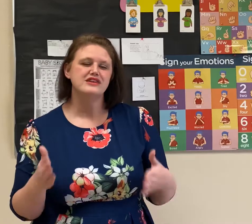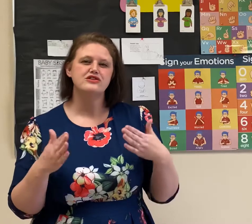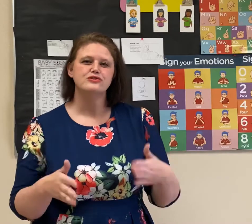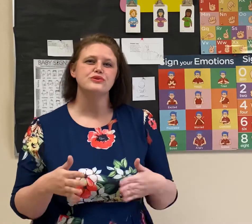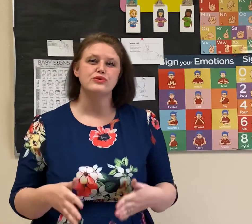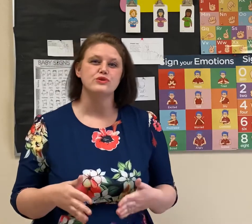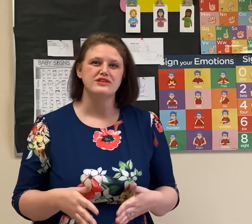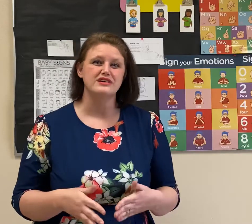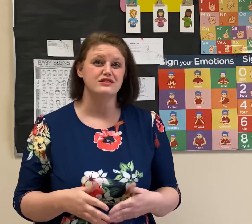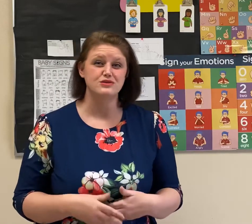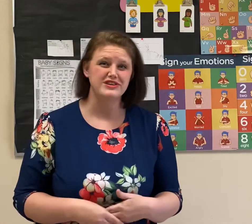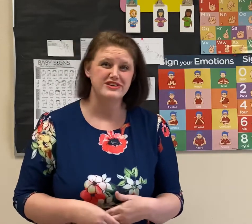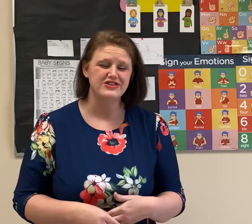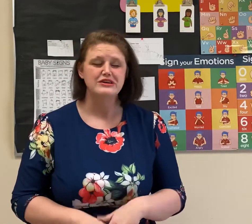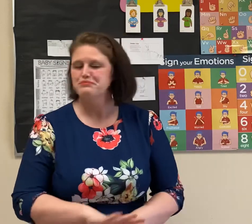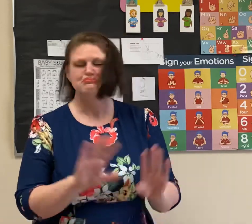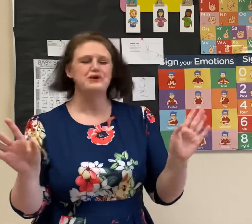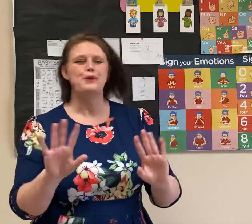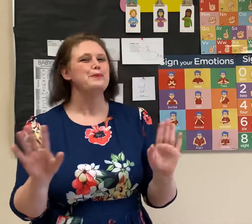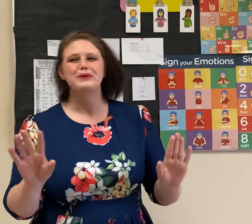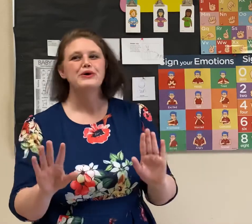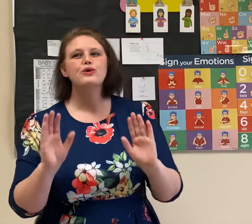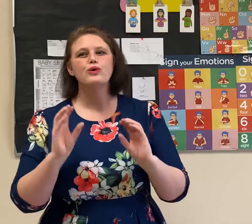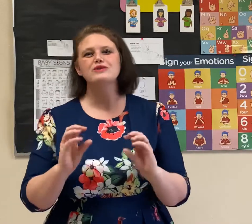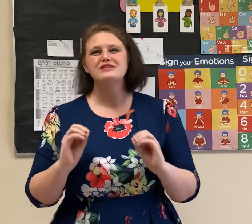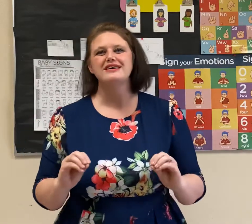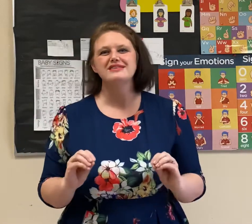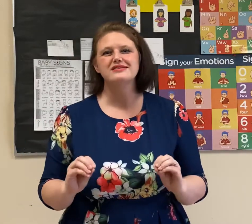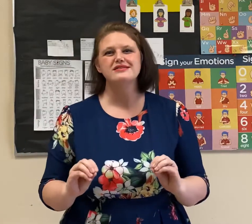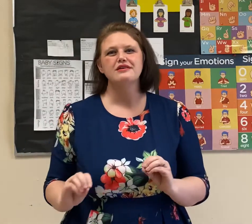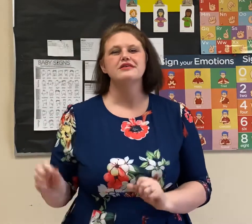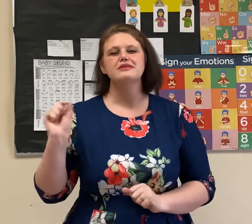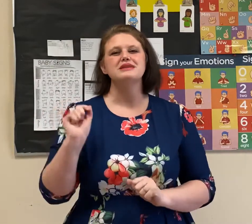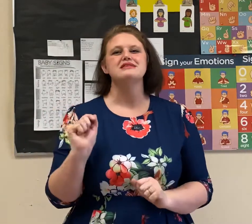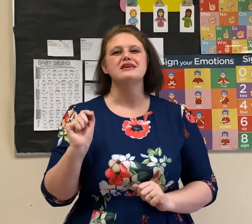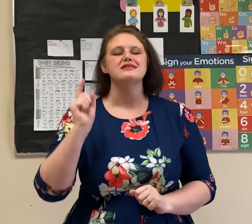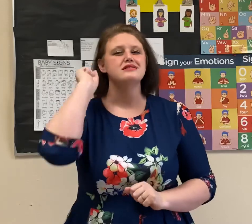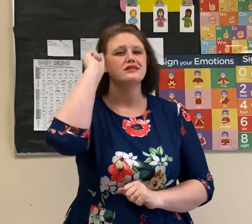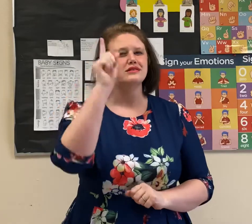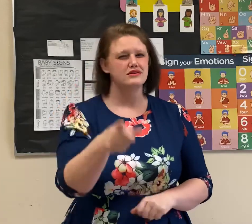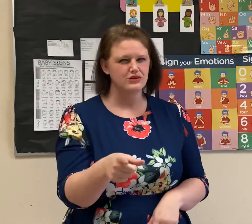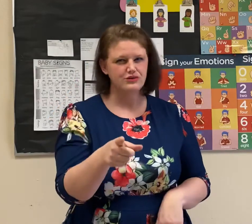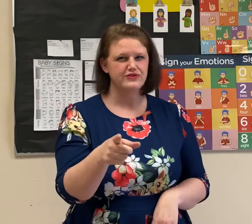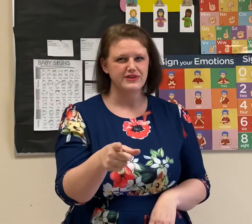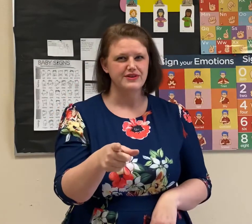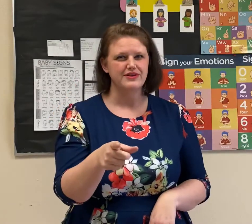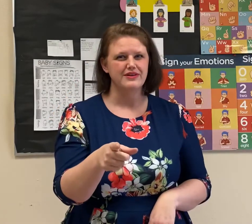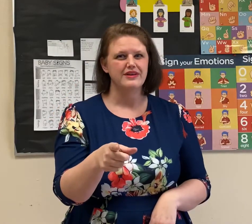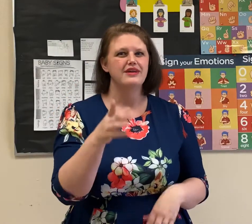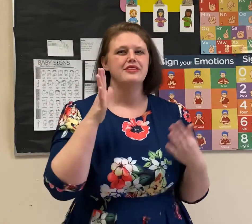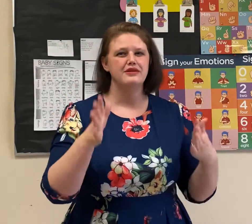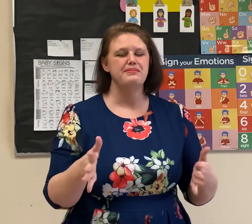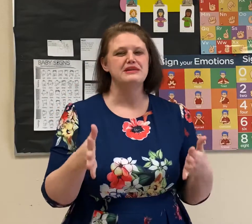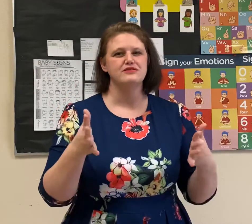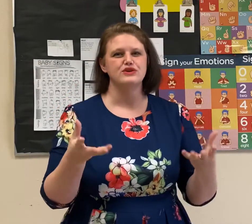the core signs you teach? No. Core signs are going to be the signs you feel the best for your